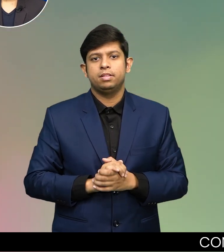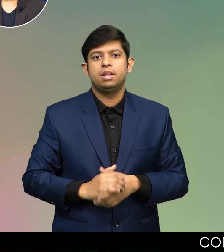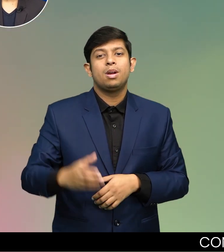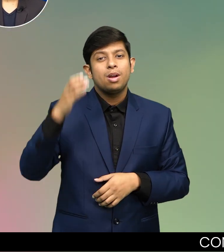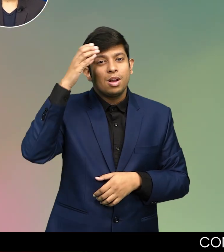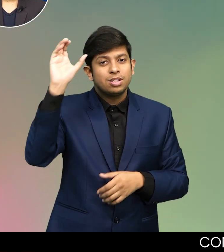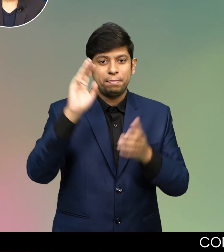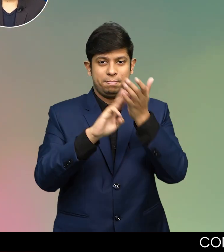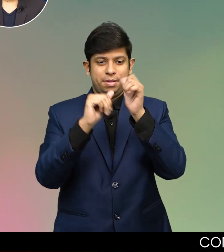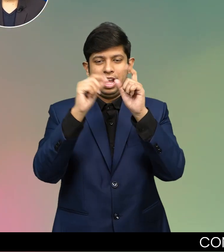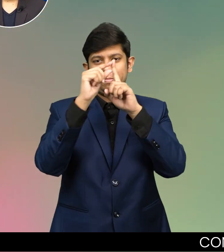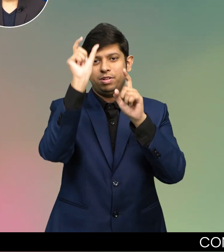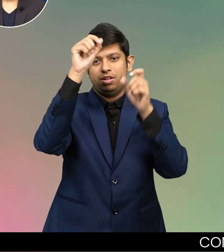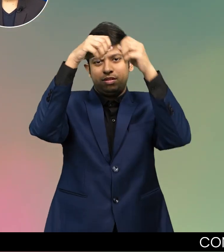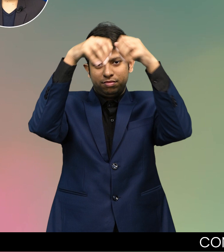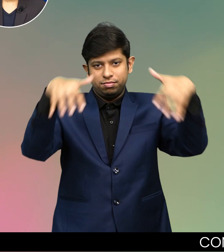Concept map.